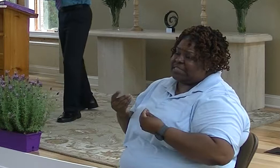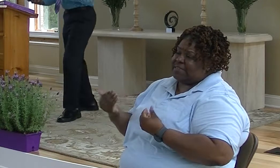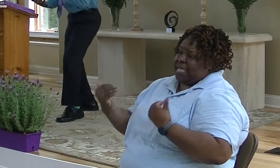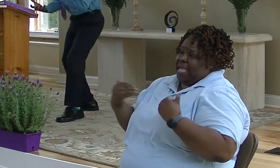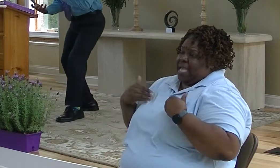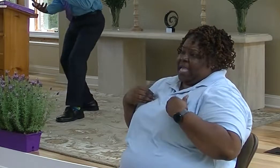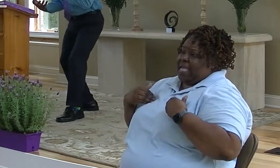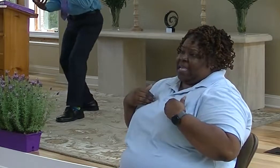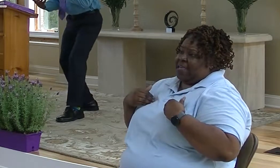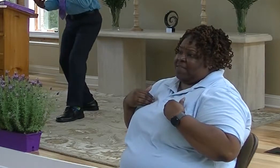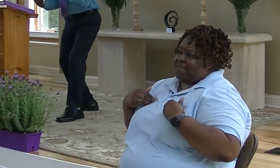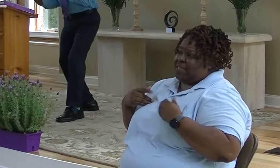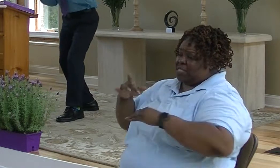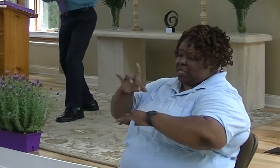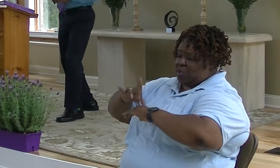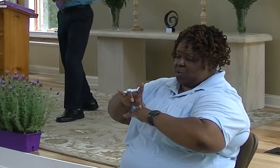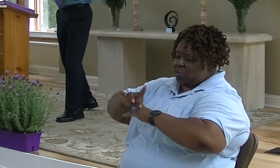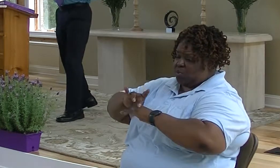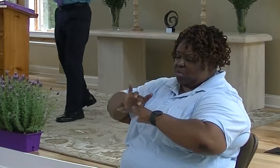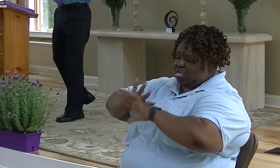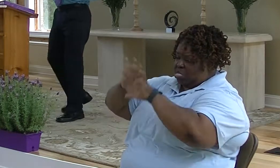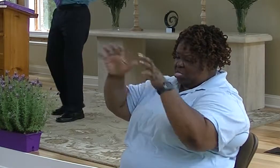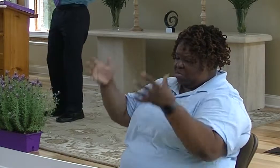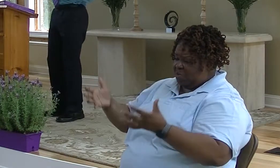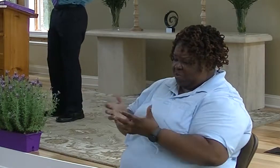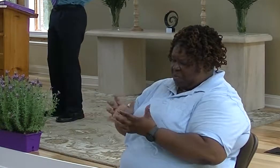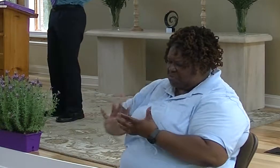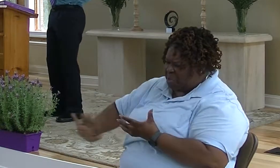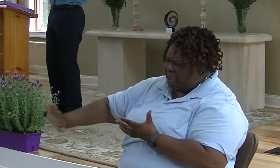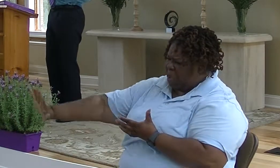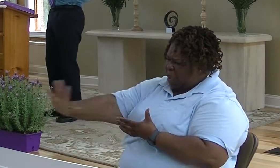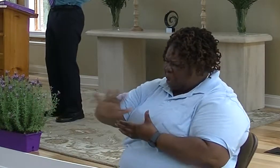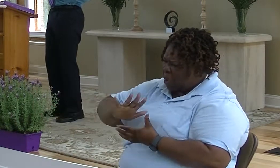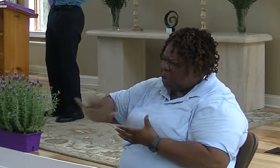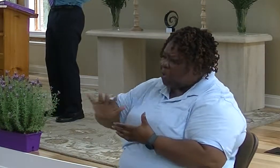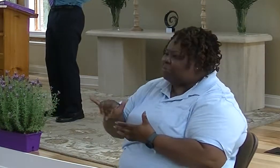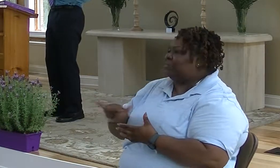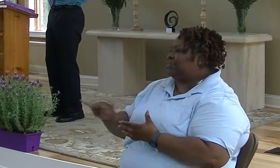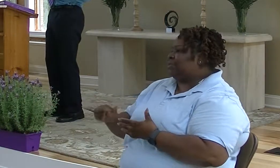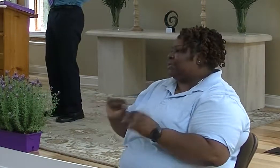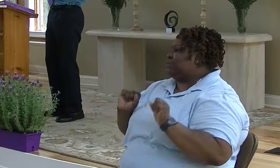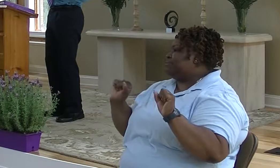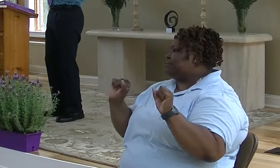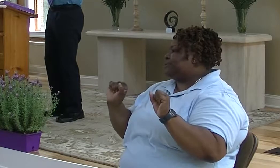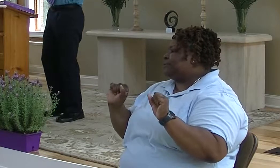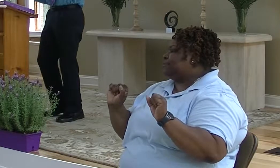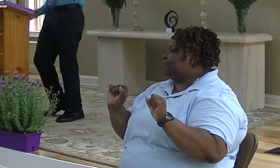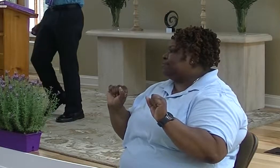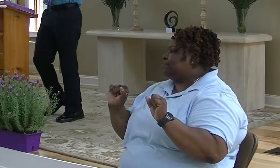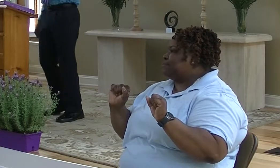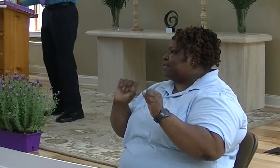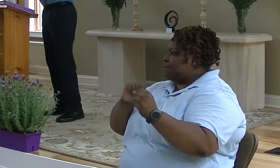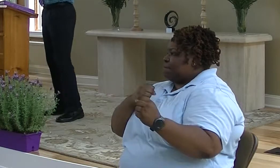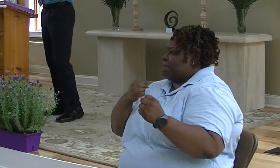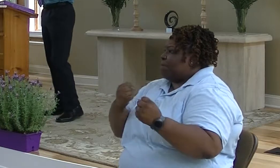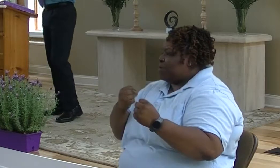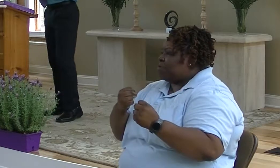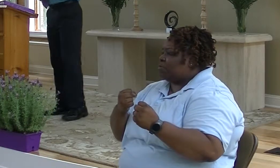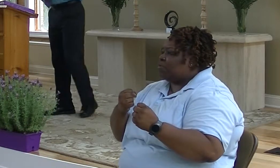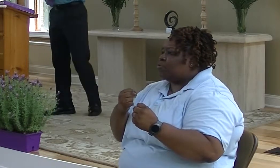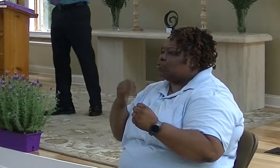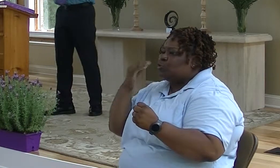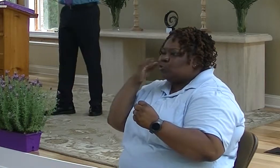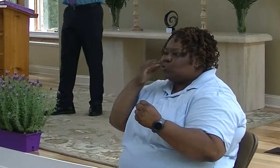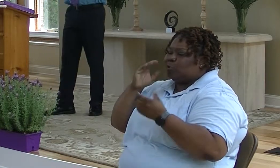entire planet with that same energy as well. To the degree where there was a